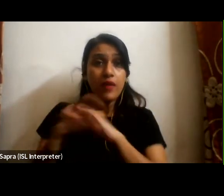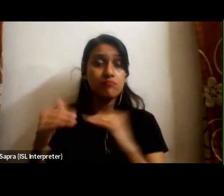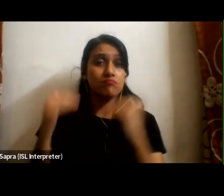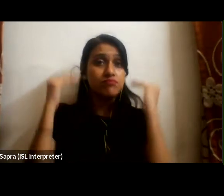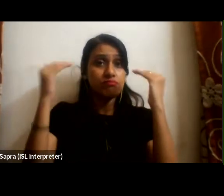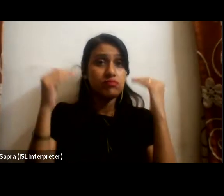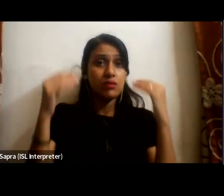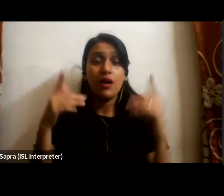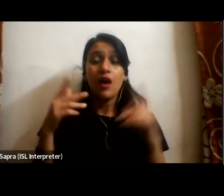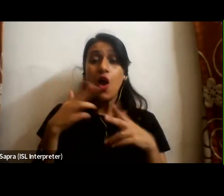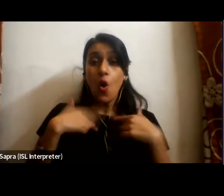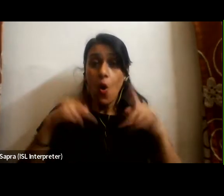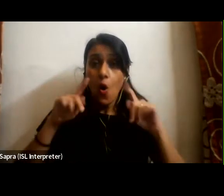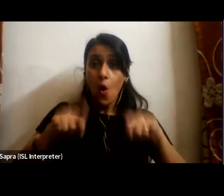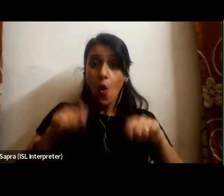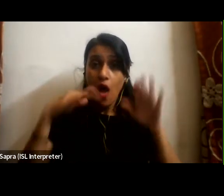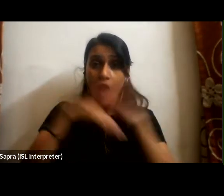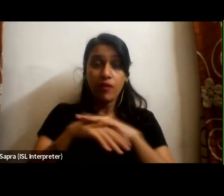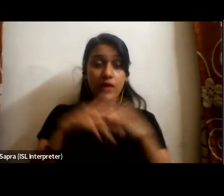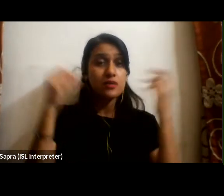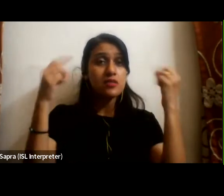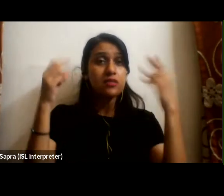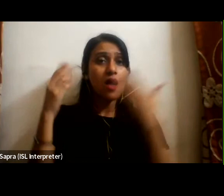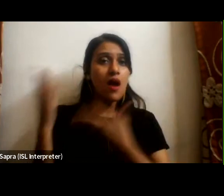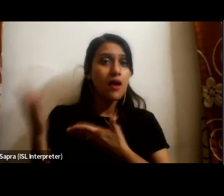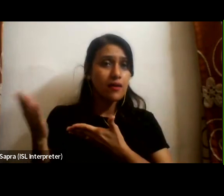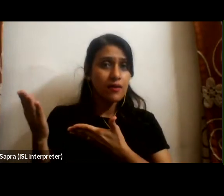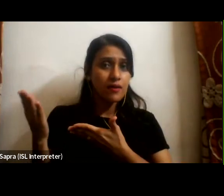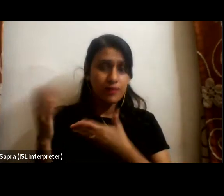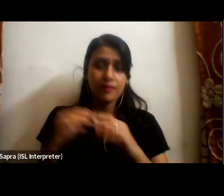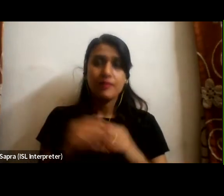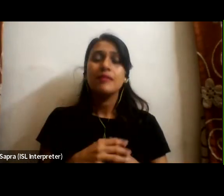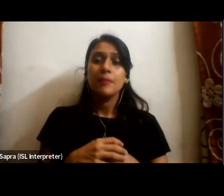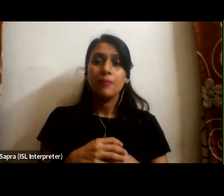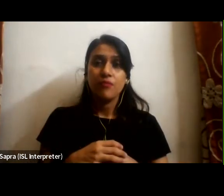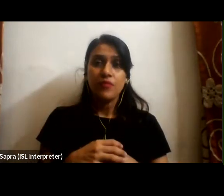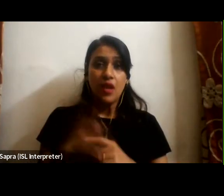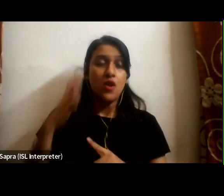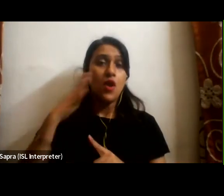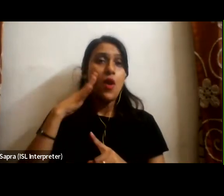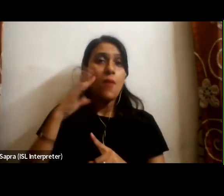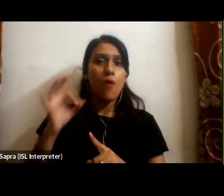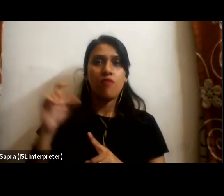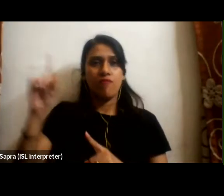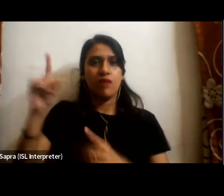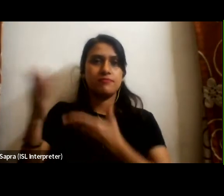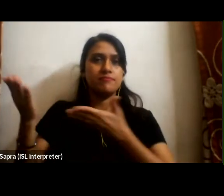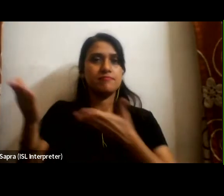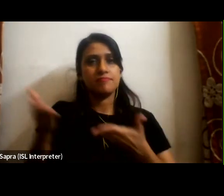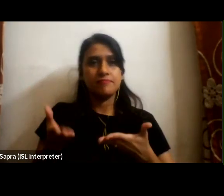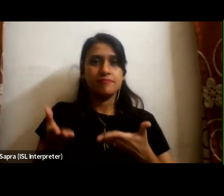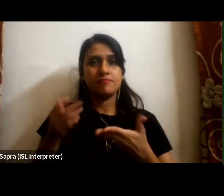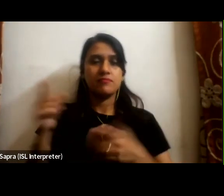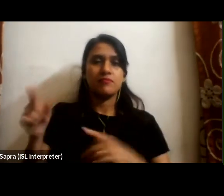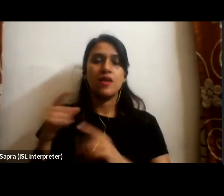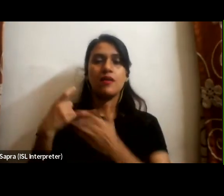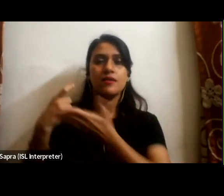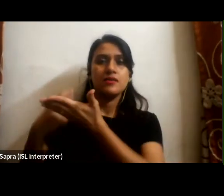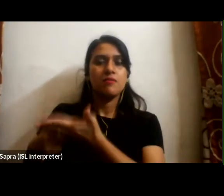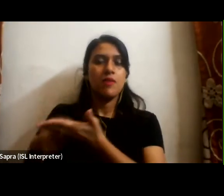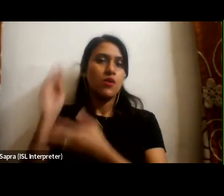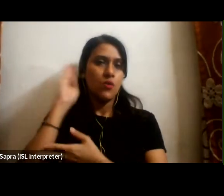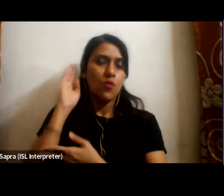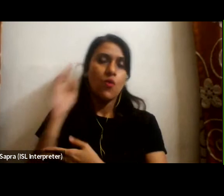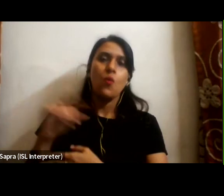court, either by the Supreme Court or by the High Courts, get preferential treatment in terms of how likely it is that their cases will